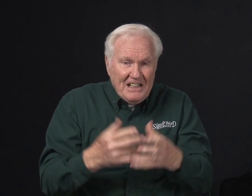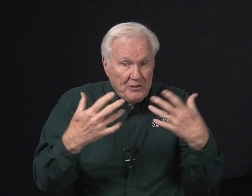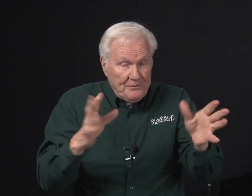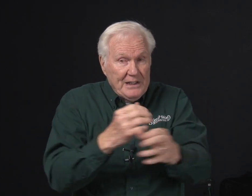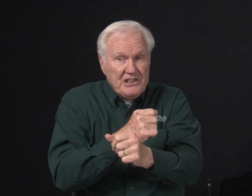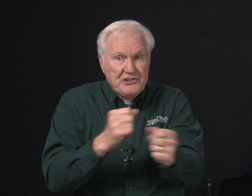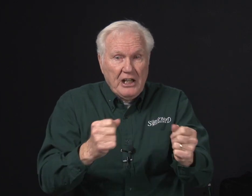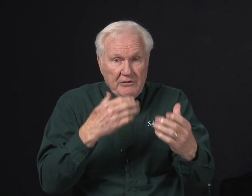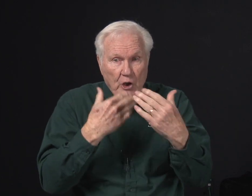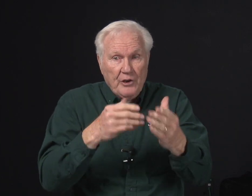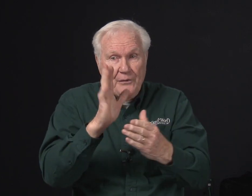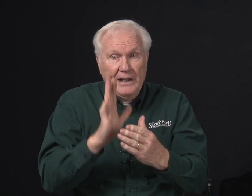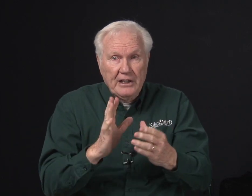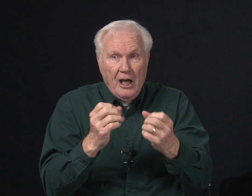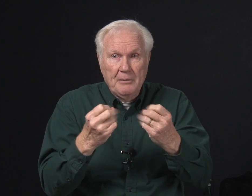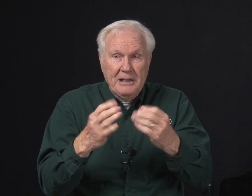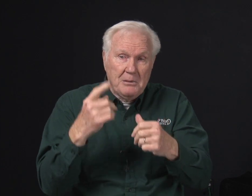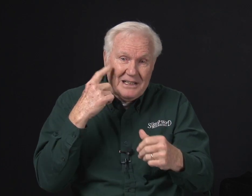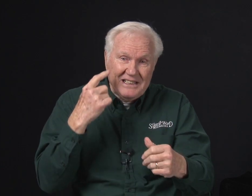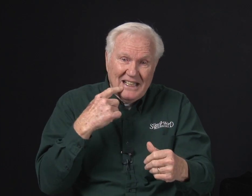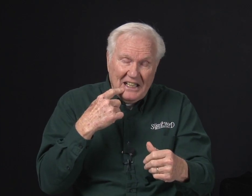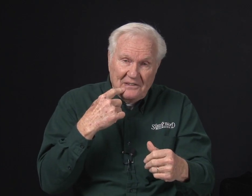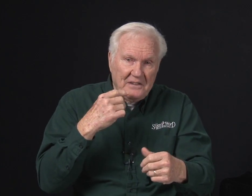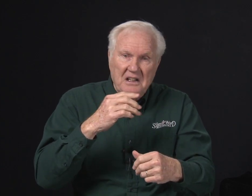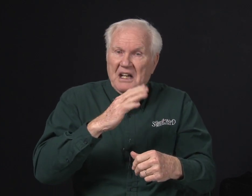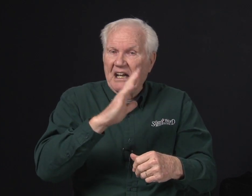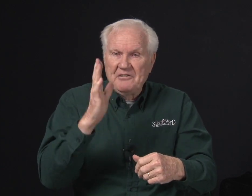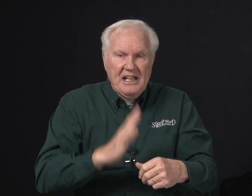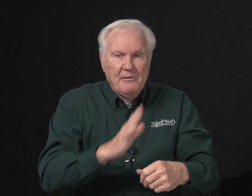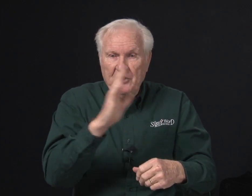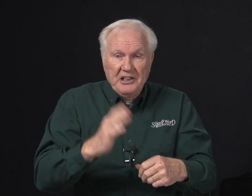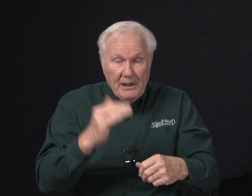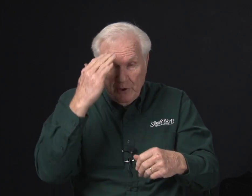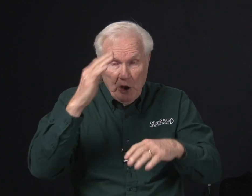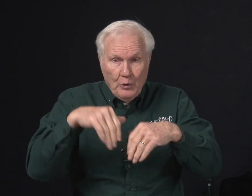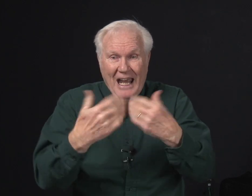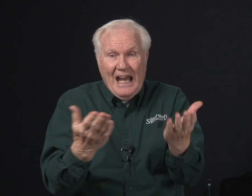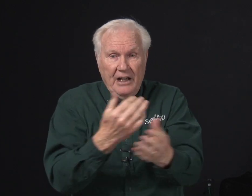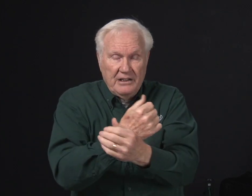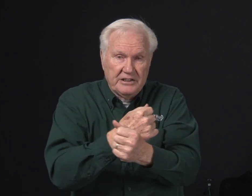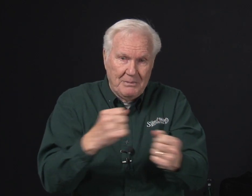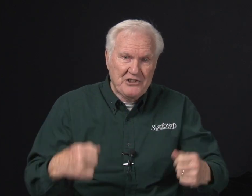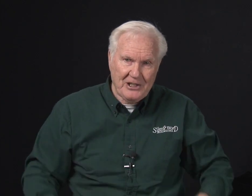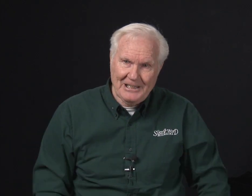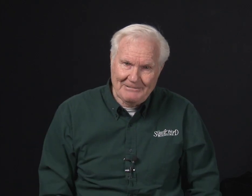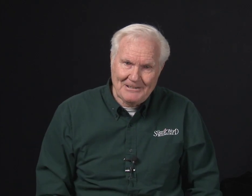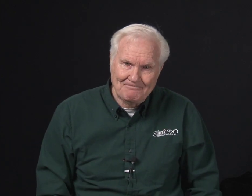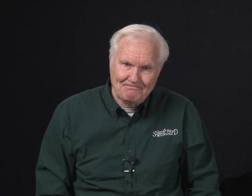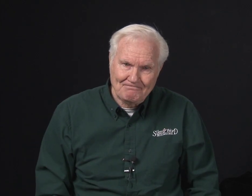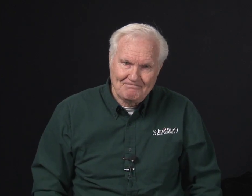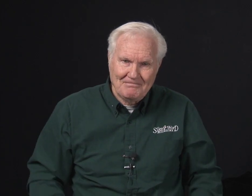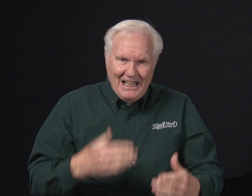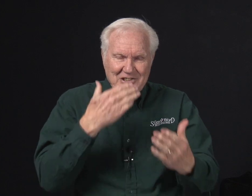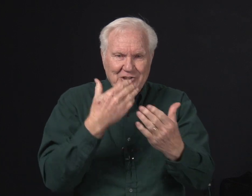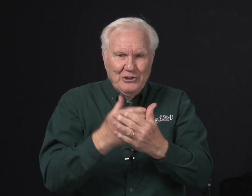if you're finished saved, you ought to thank God. Many, many deaf have never known how to be saved. And I said, good